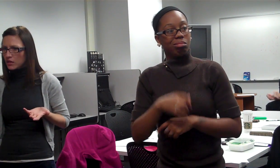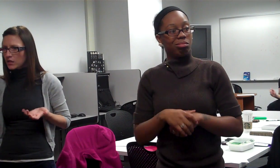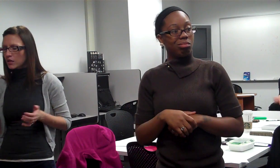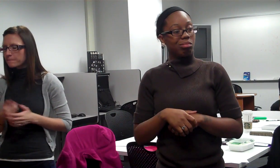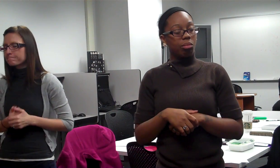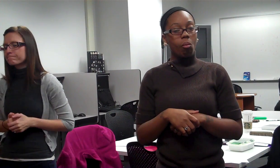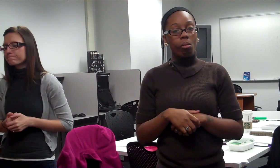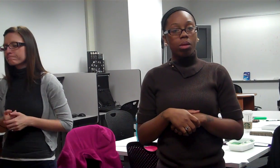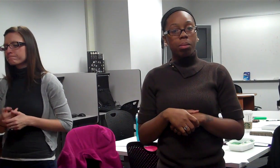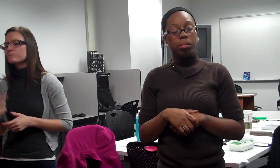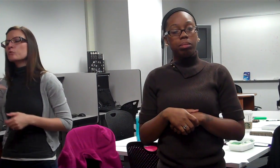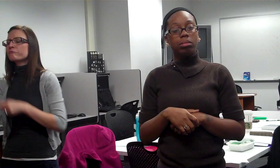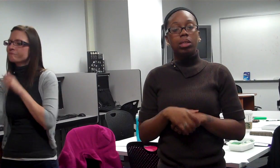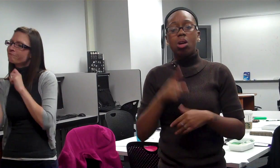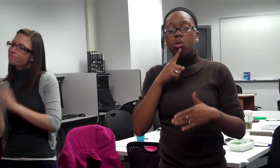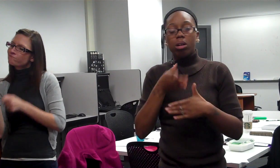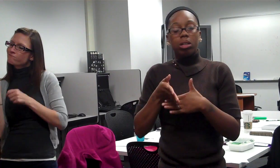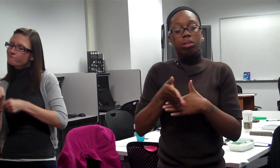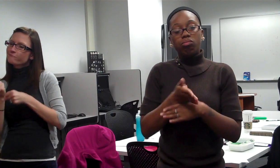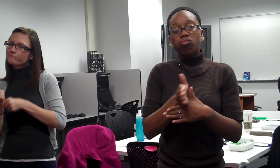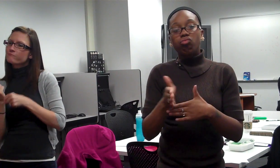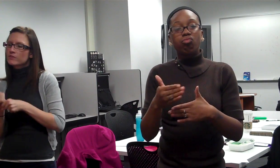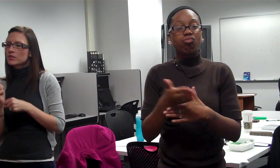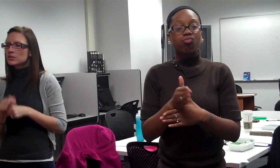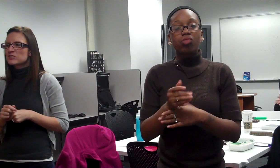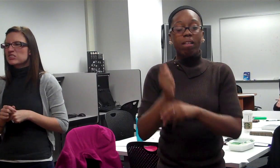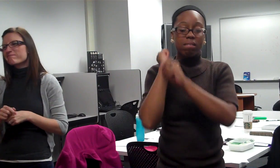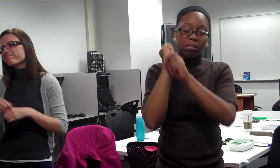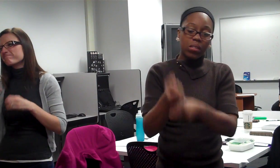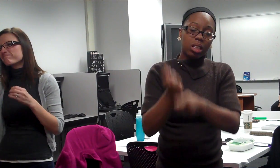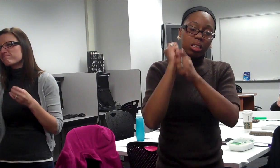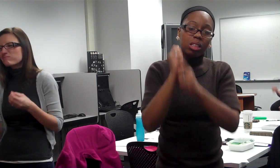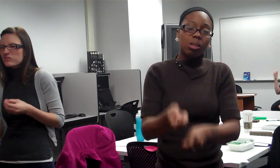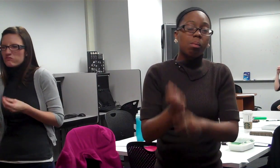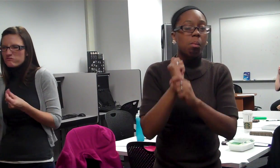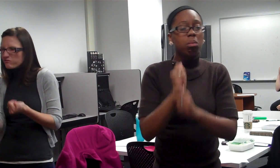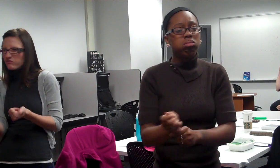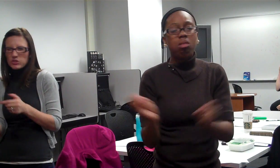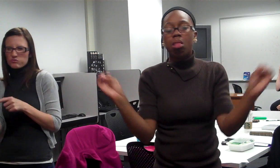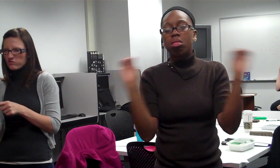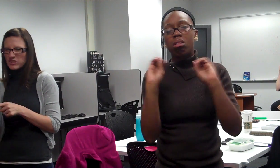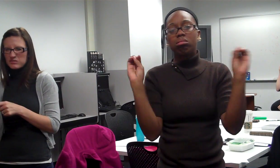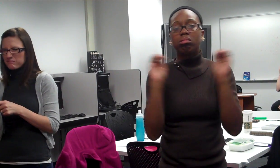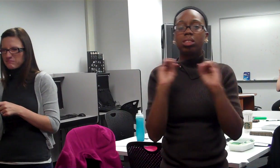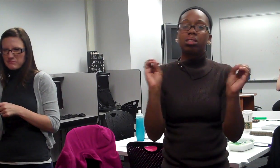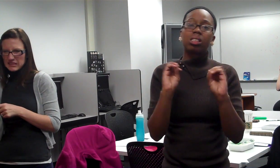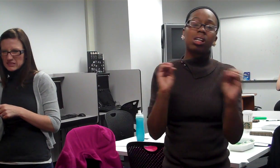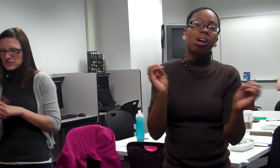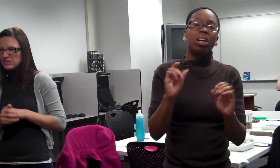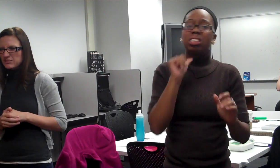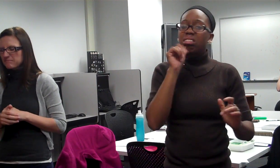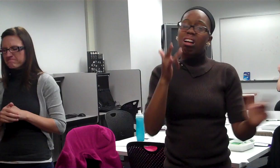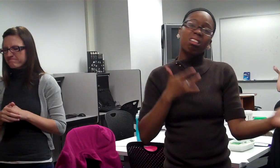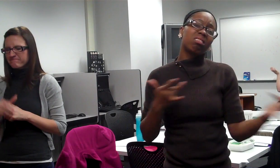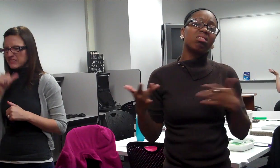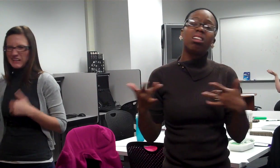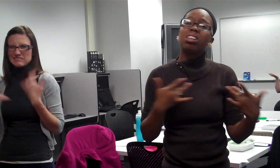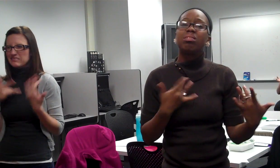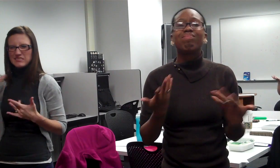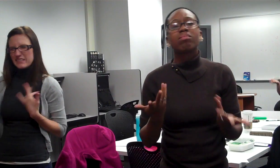So we're fishing and nothing's coming up. We catch a couple bass. Day's pretty uneventful. And my grandpa decides, oh, well, I'll go fishing